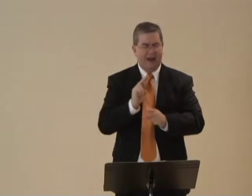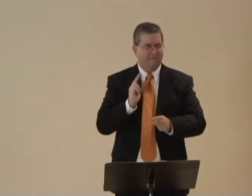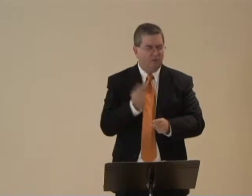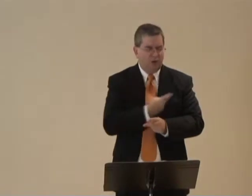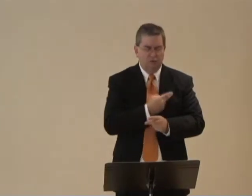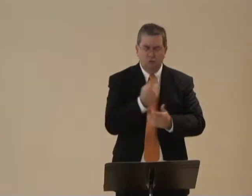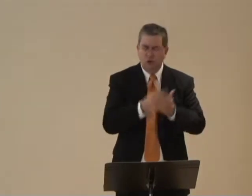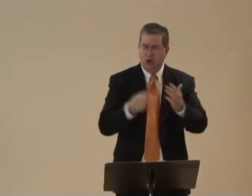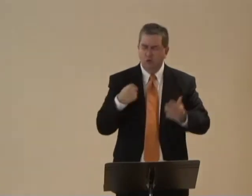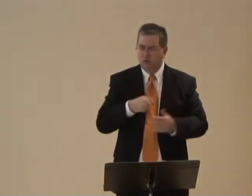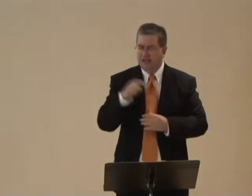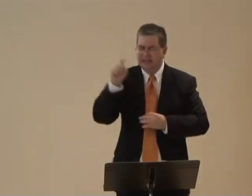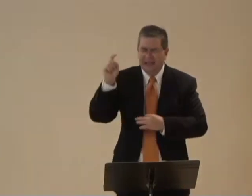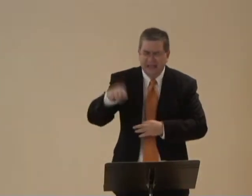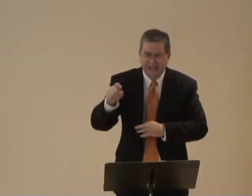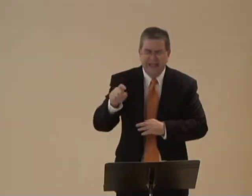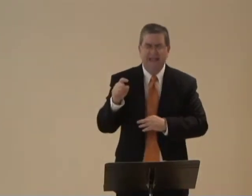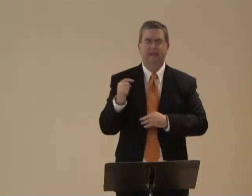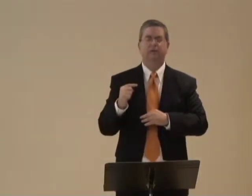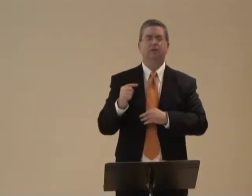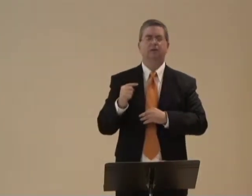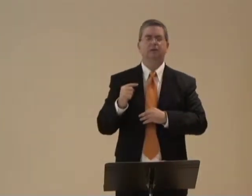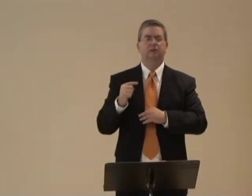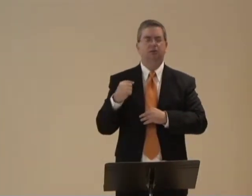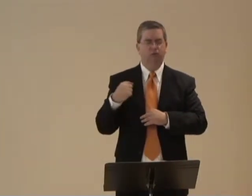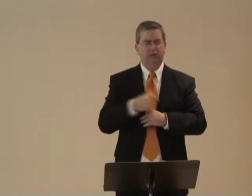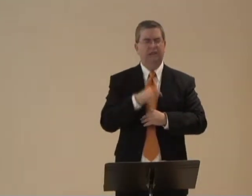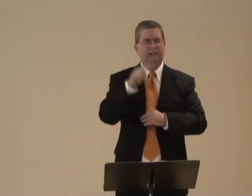about anything. You take care of all of our needs.